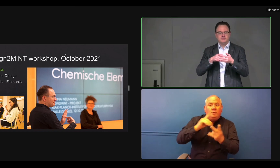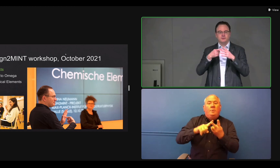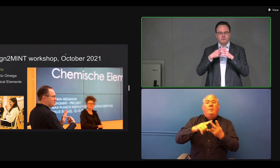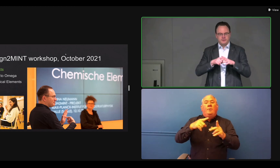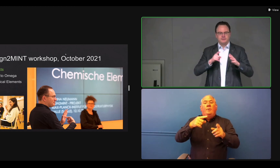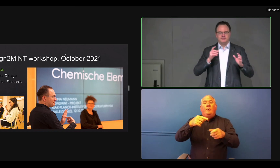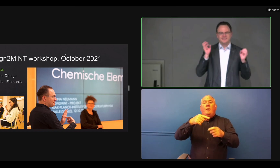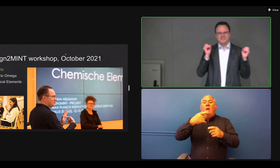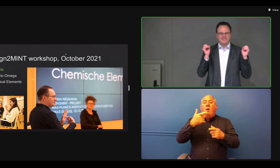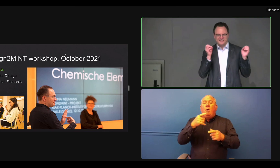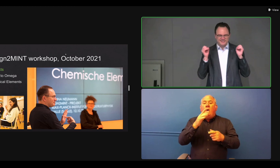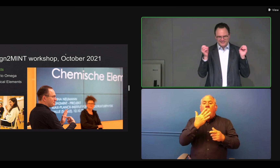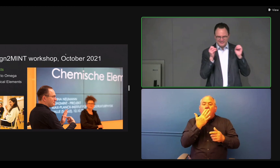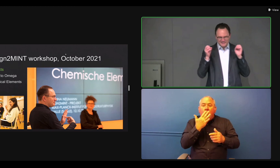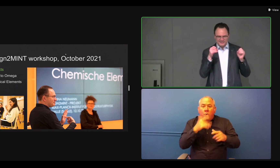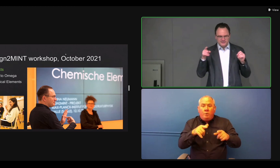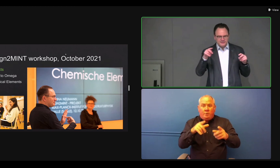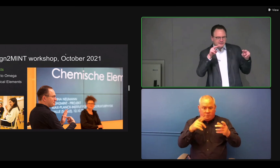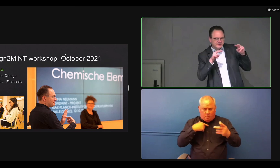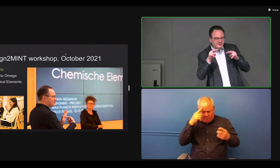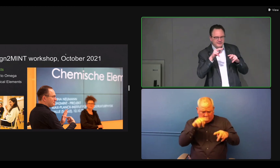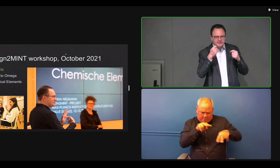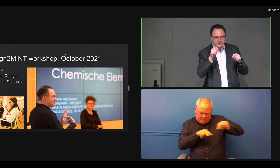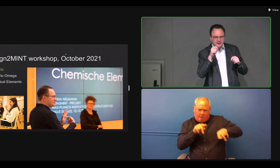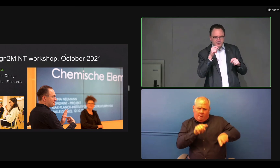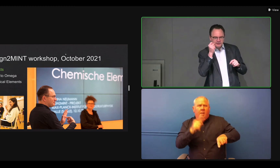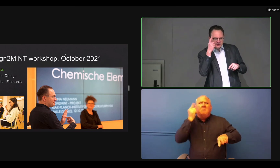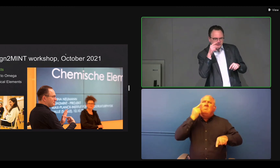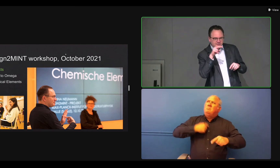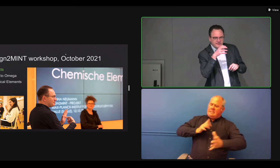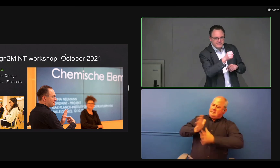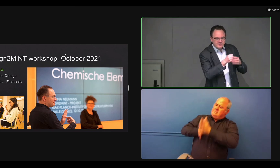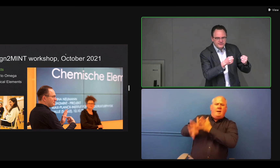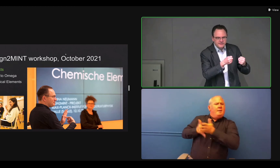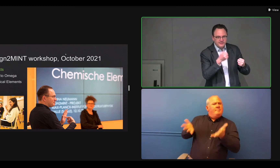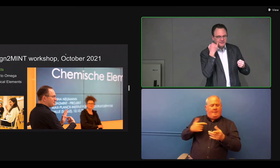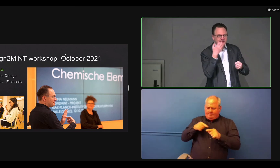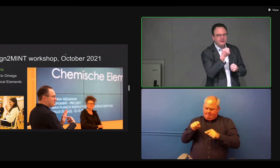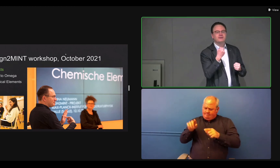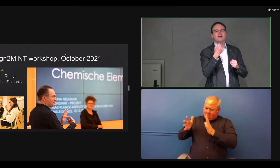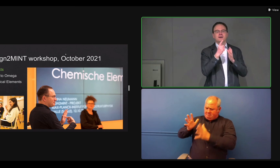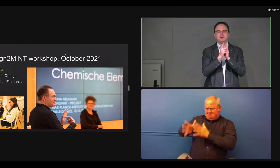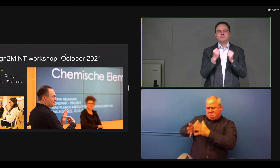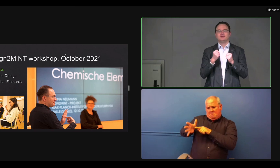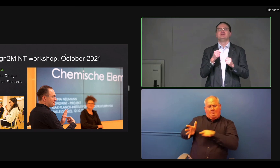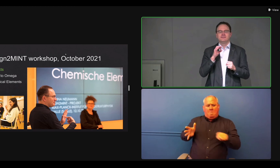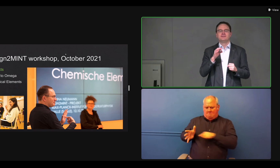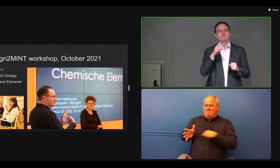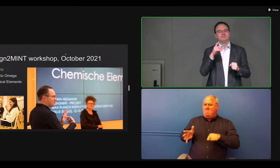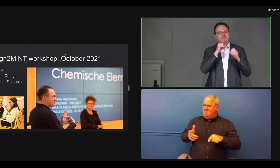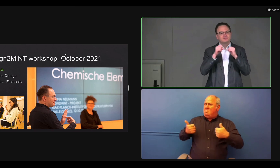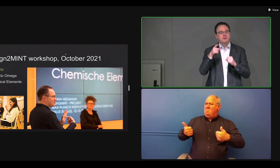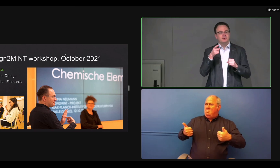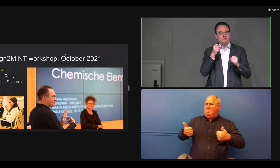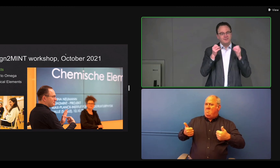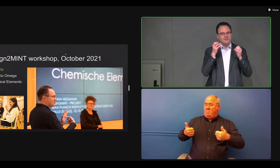on it with some of its characteristics, maybe color, appearance, and they would try to describe that element, and the rest of the